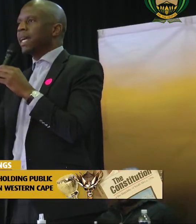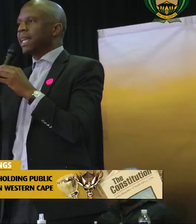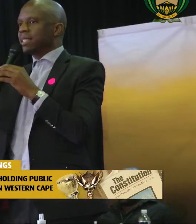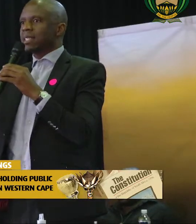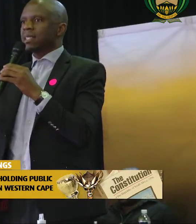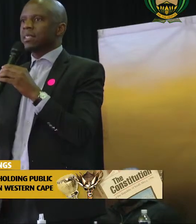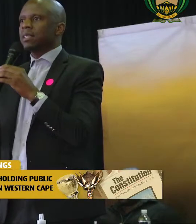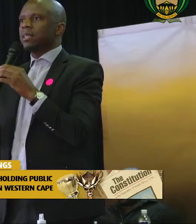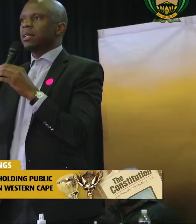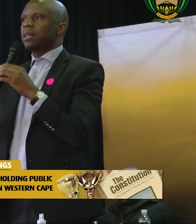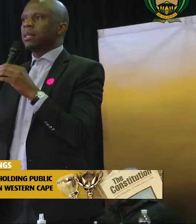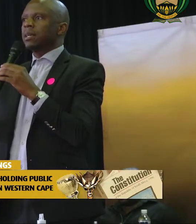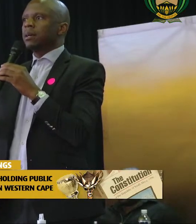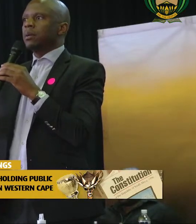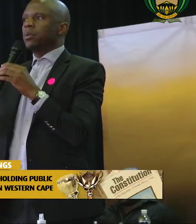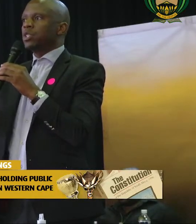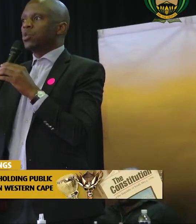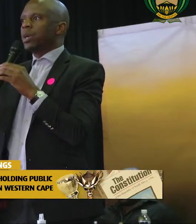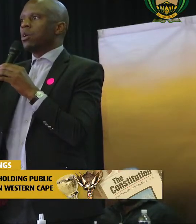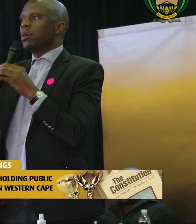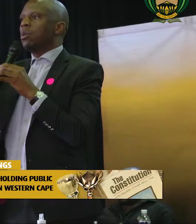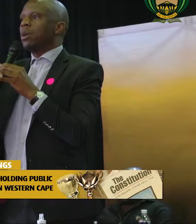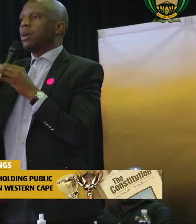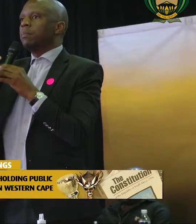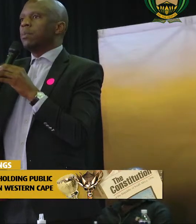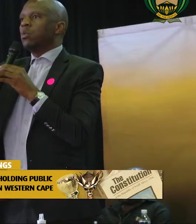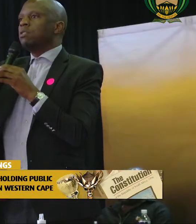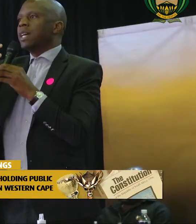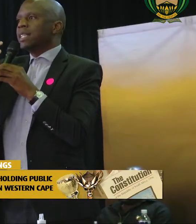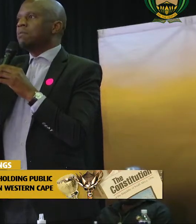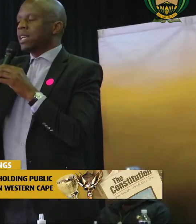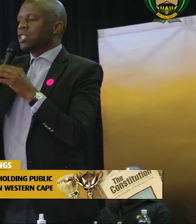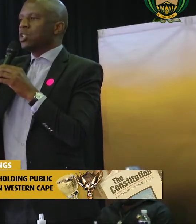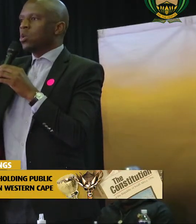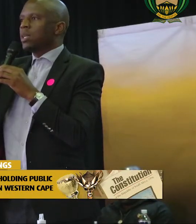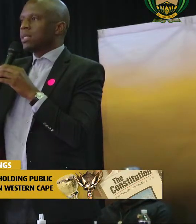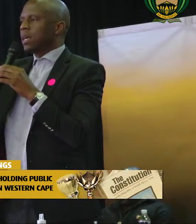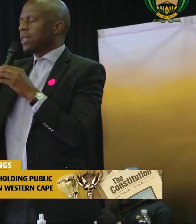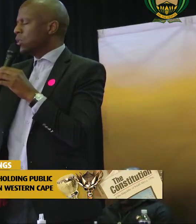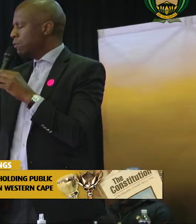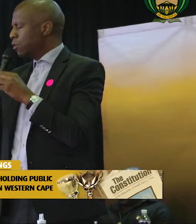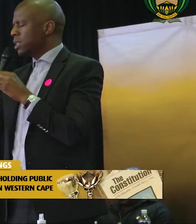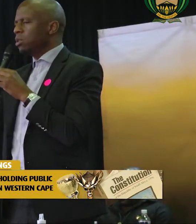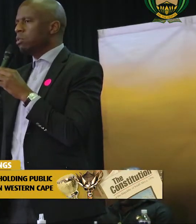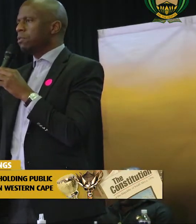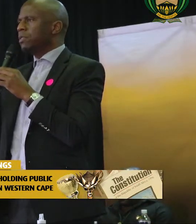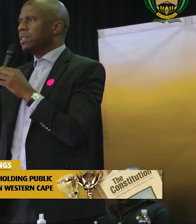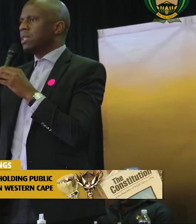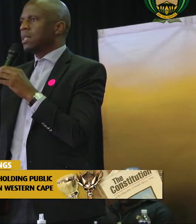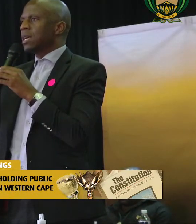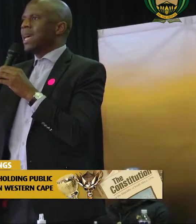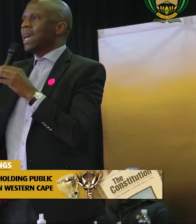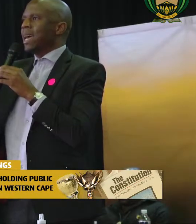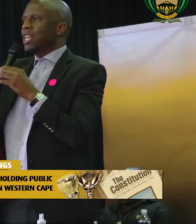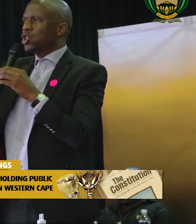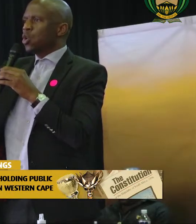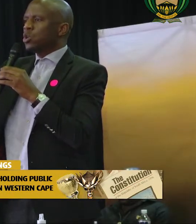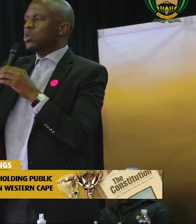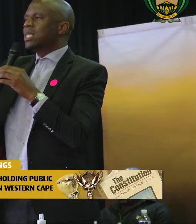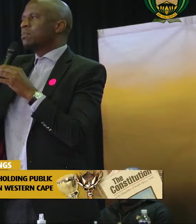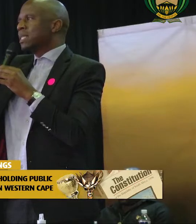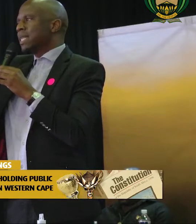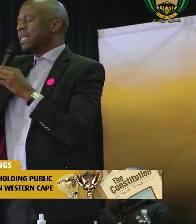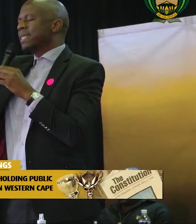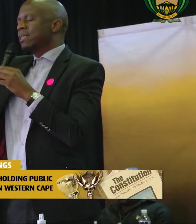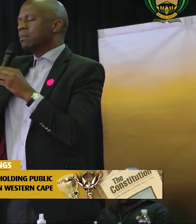public hearings, which we invited various stakeholders. I think there were 14 or 15 NGOs